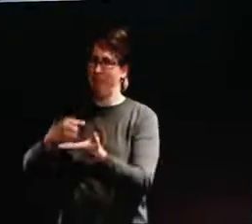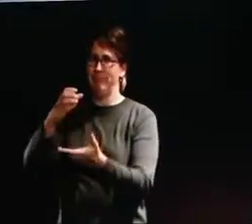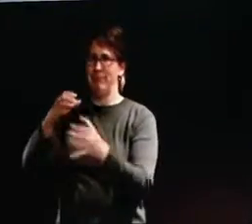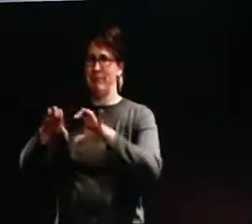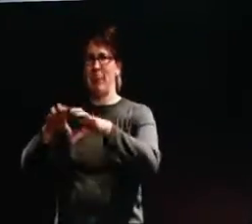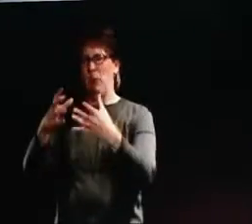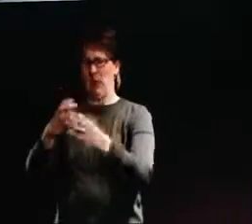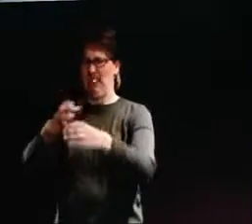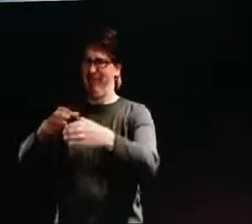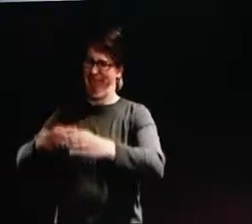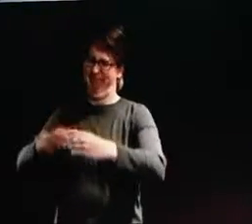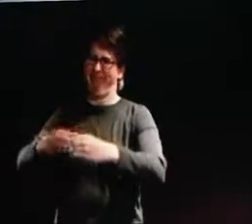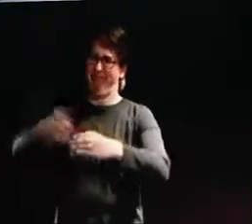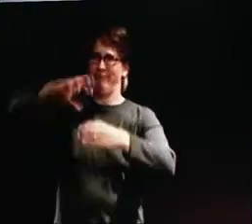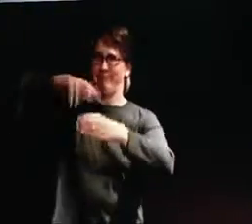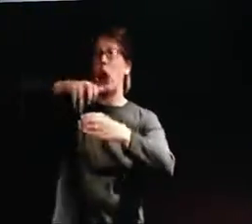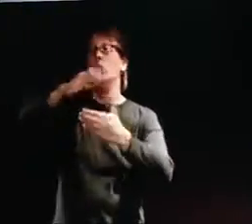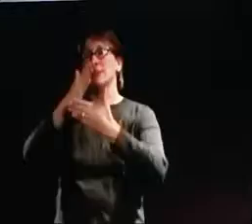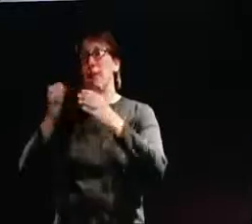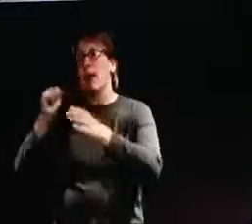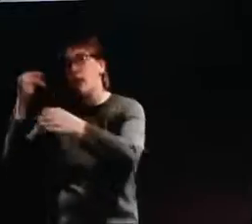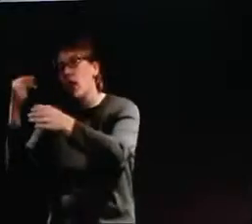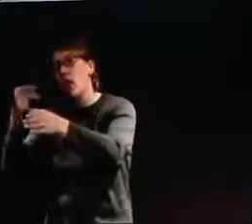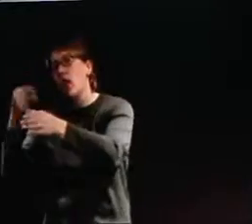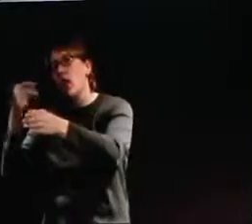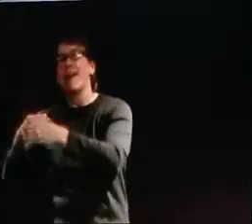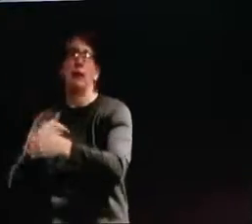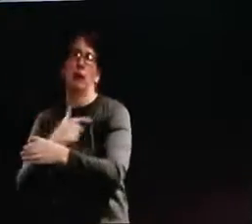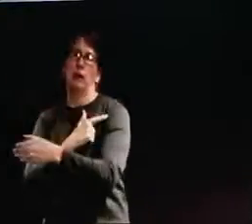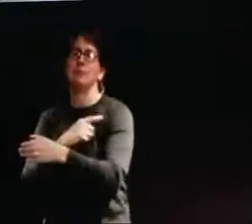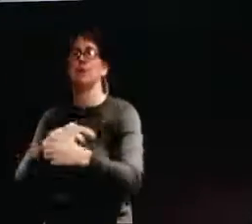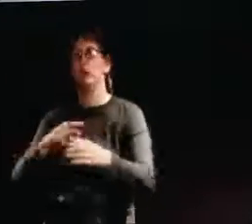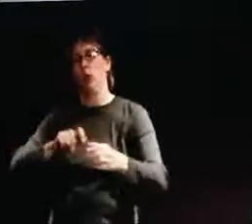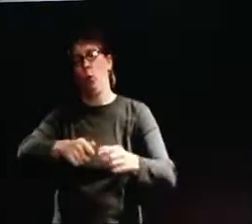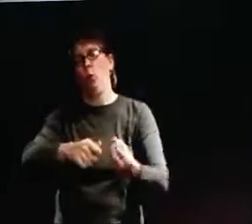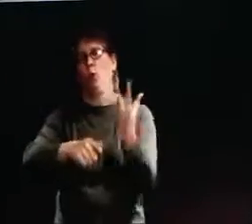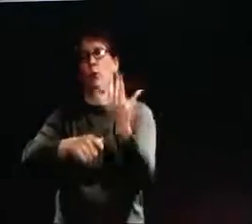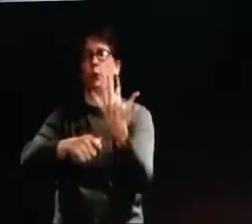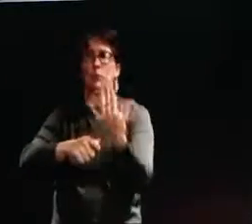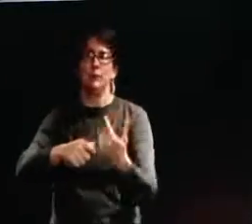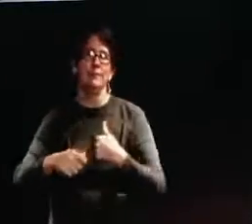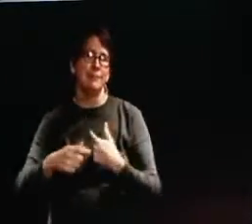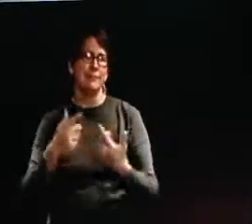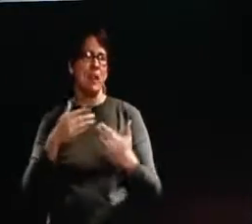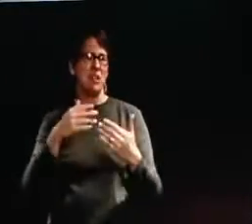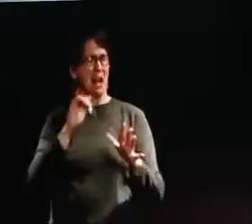Now, for preparing for food and equipment, I use a propane stove, and we bring a propane stove with us with